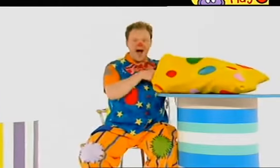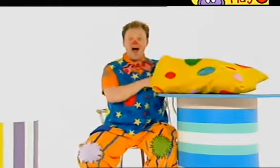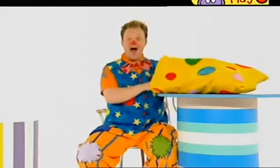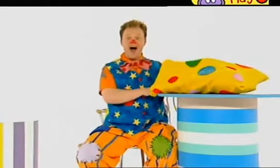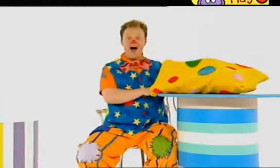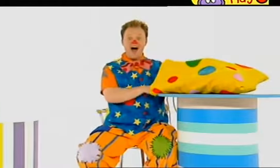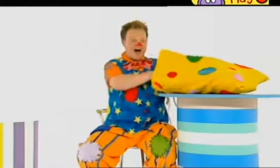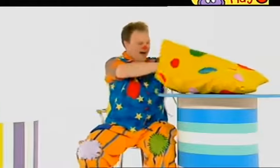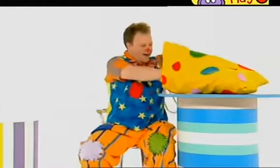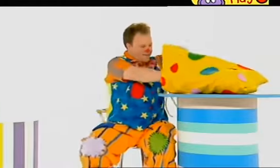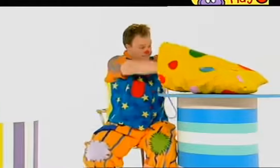Aha.